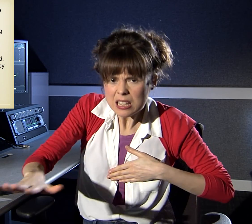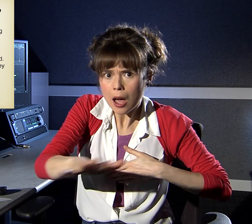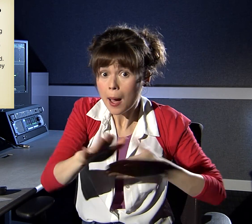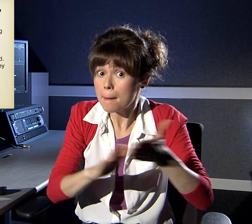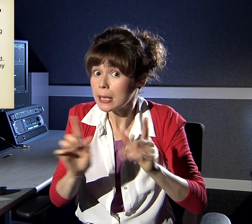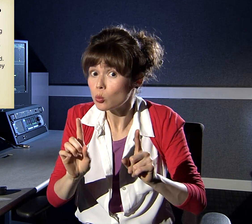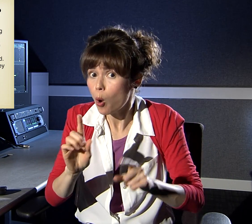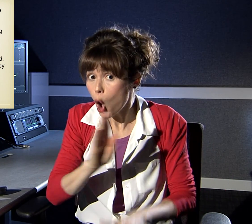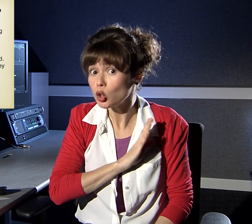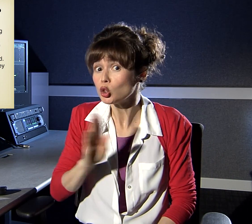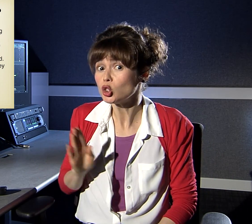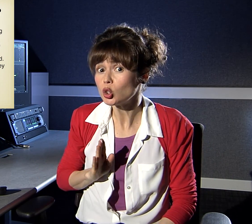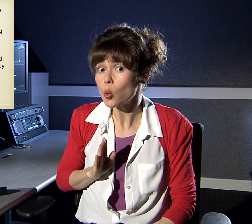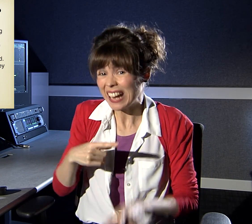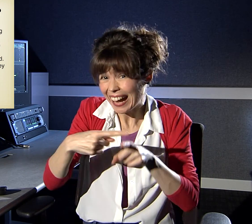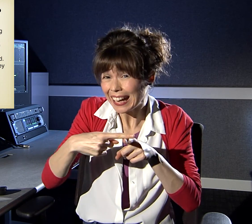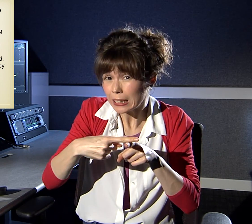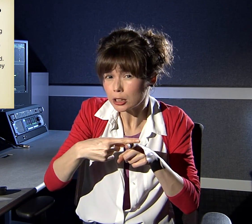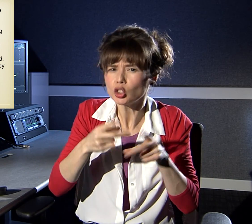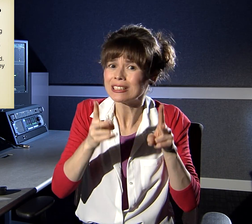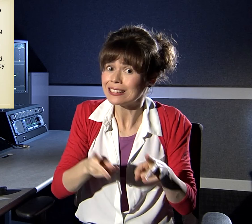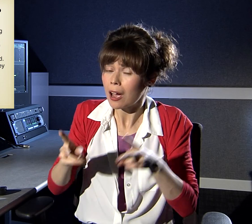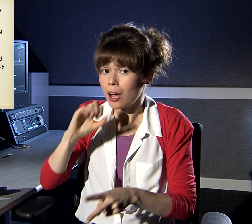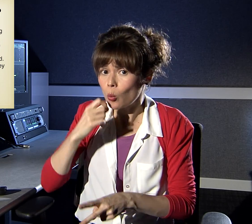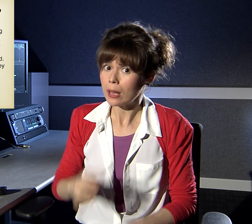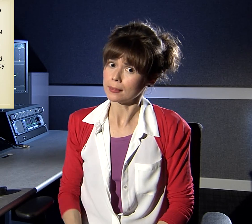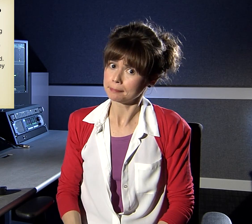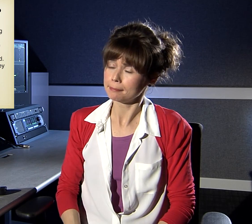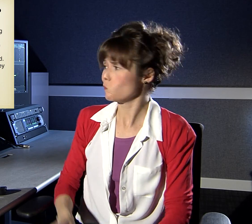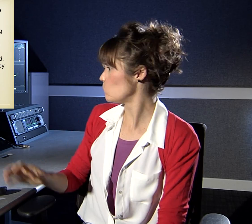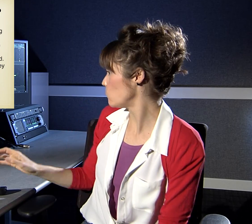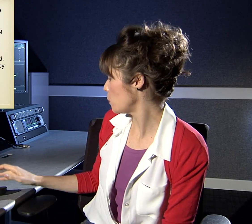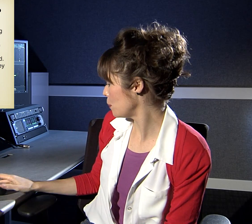blood. Many of his English soldiers will die.